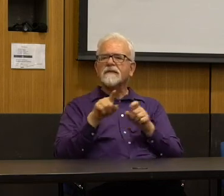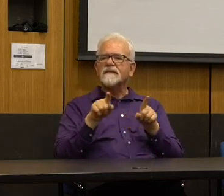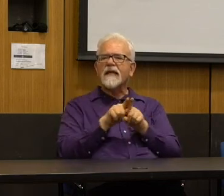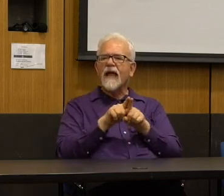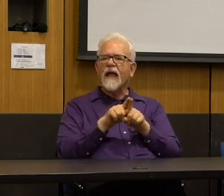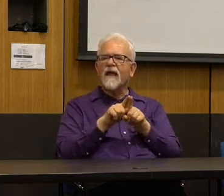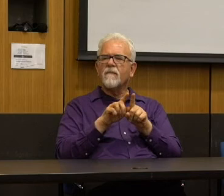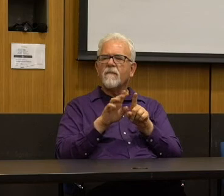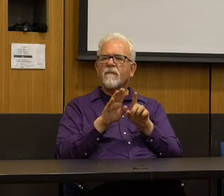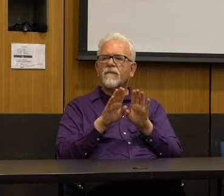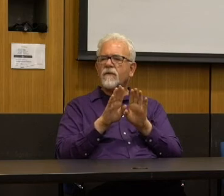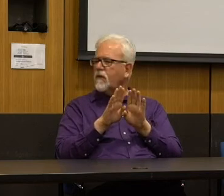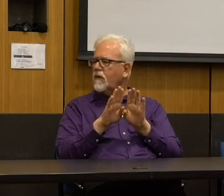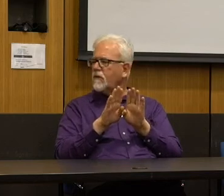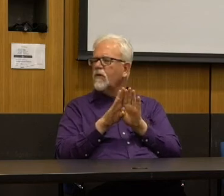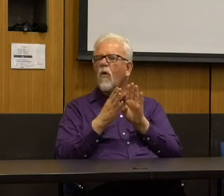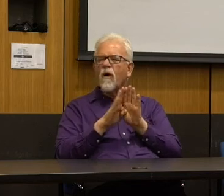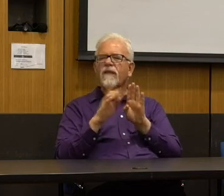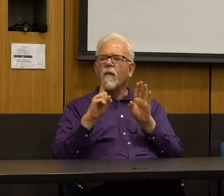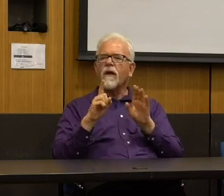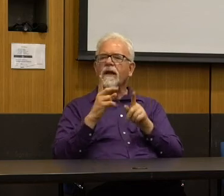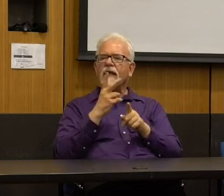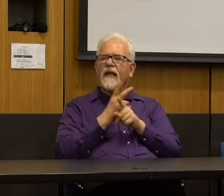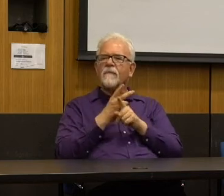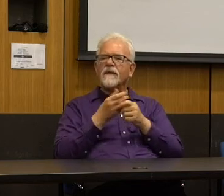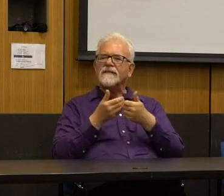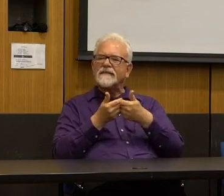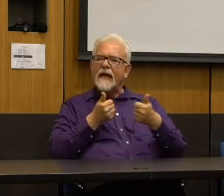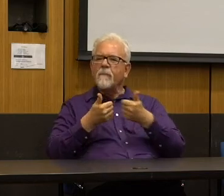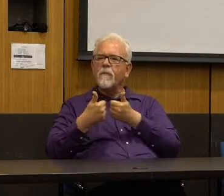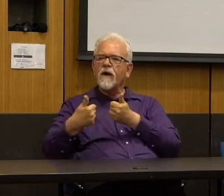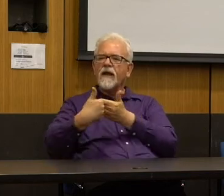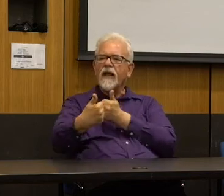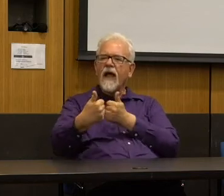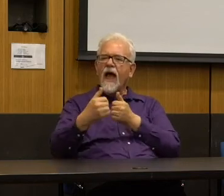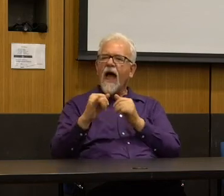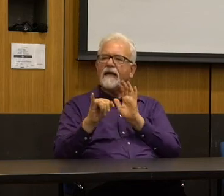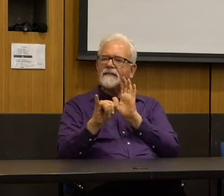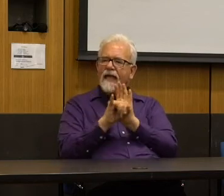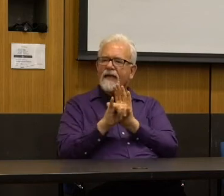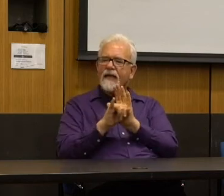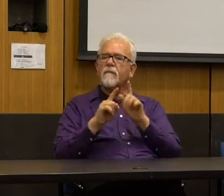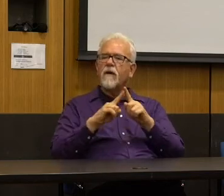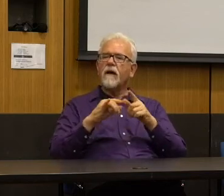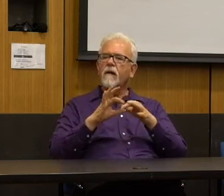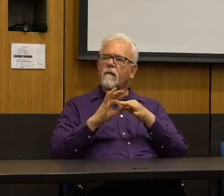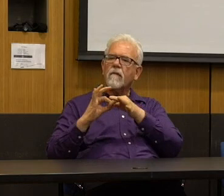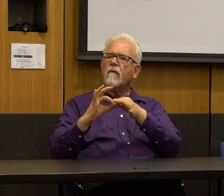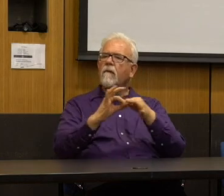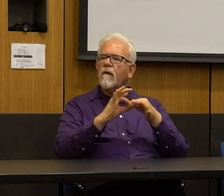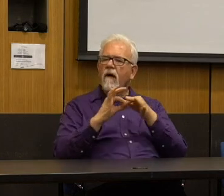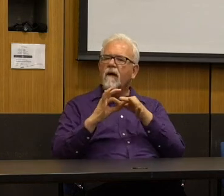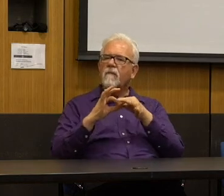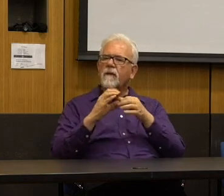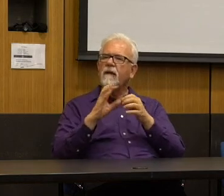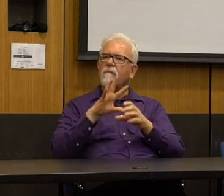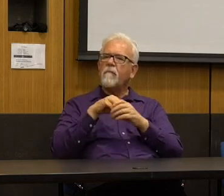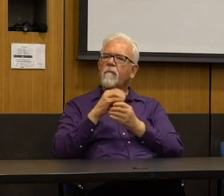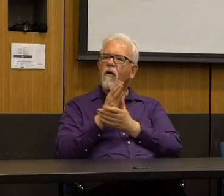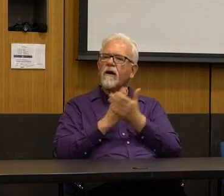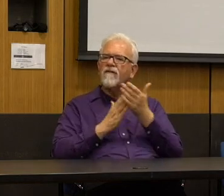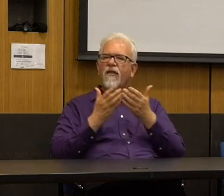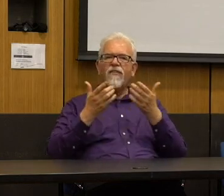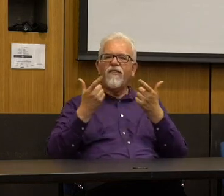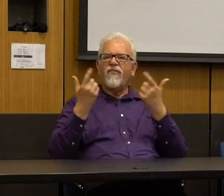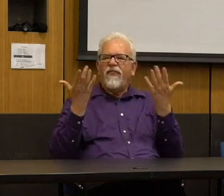didn't want. They wanted to keep their separate identities, but they wanted to work to be part of this